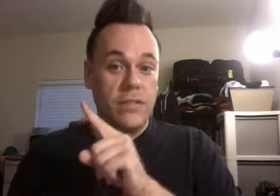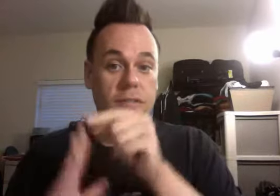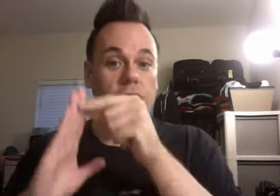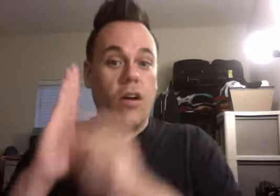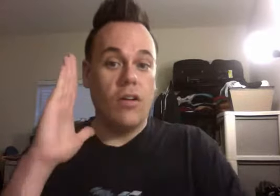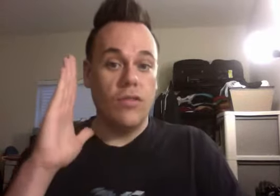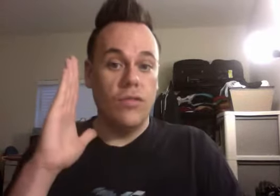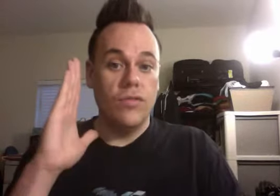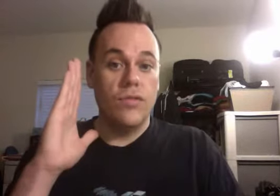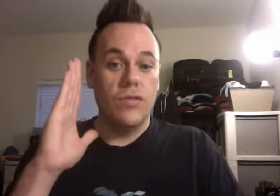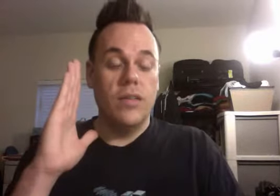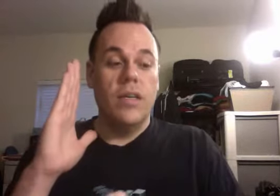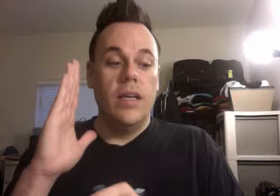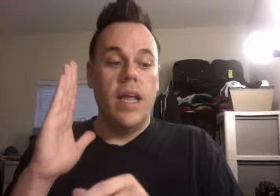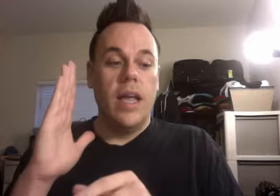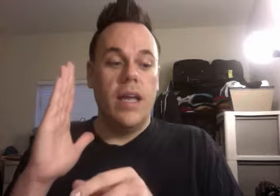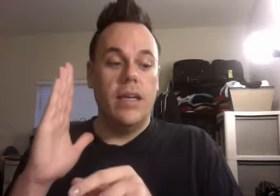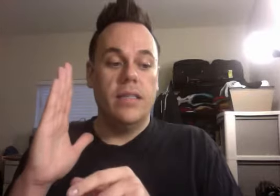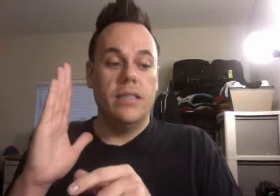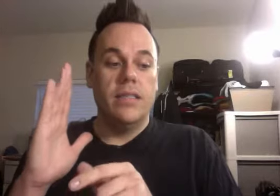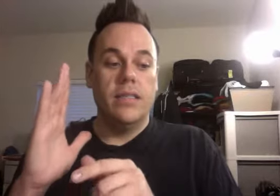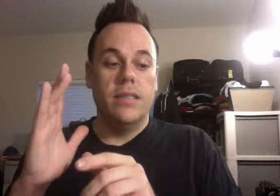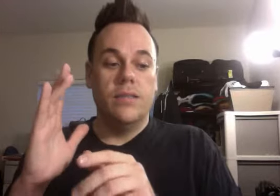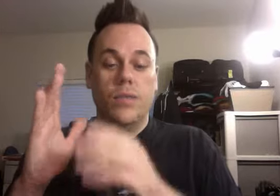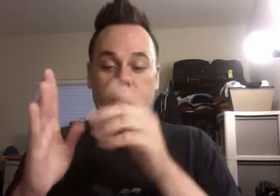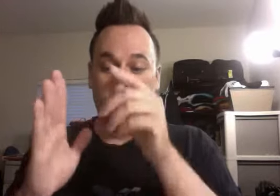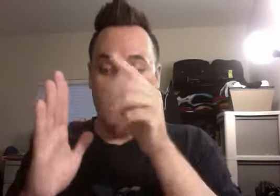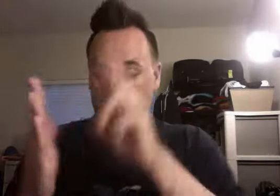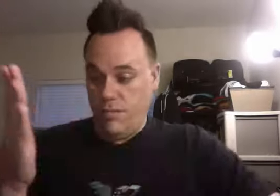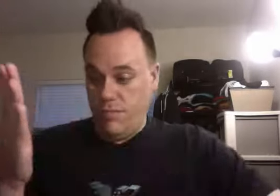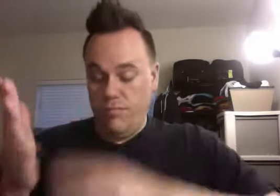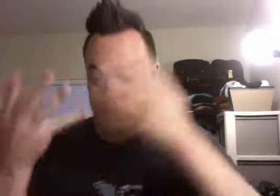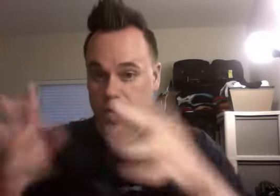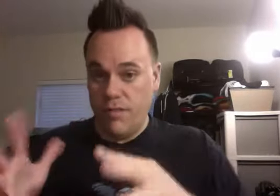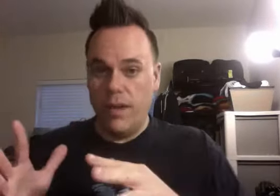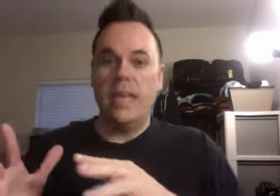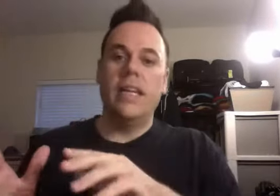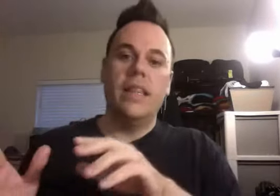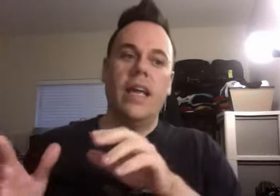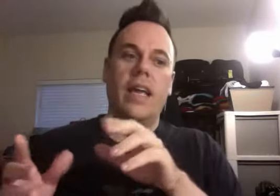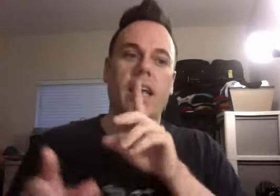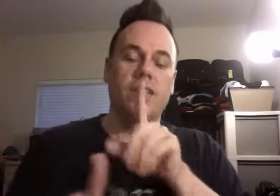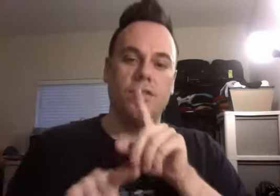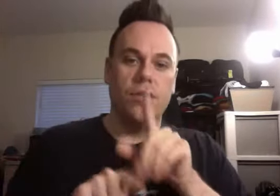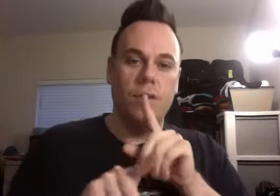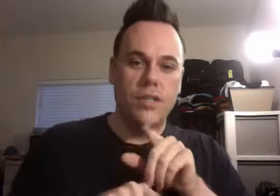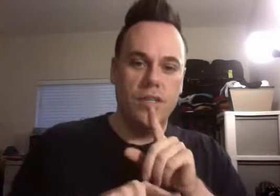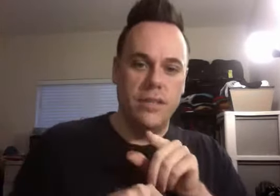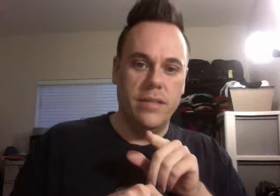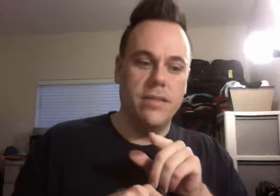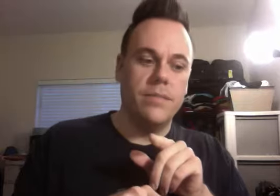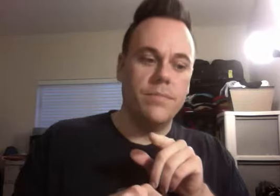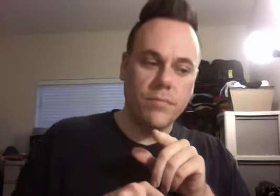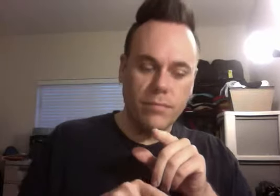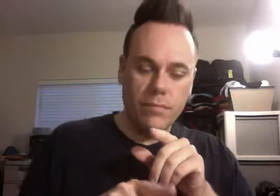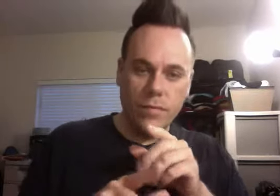their articles, and when they're done reading, they answer questions